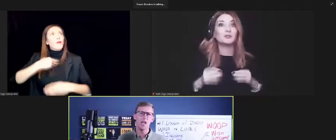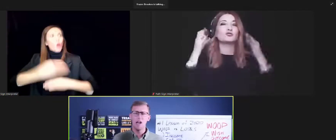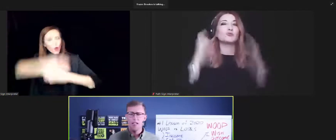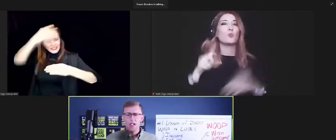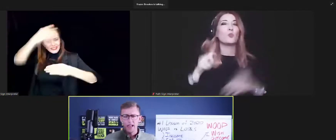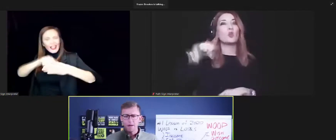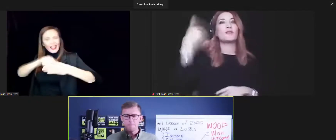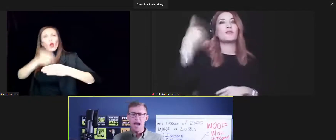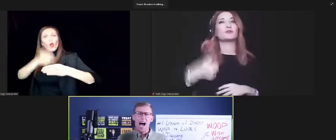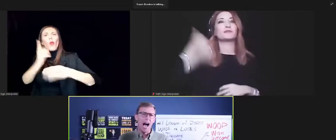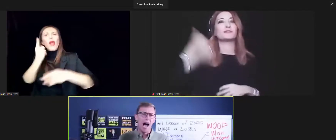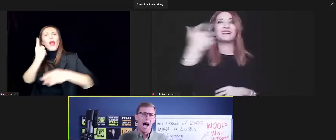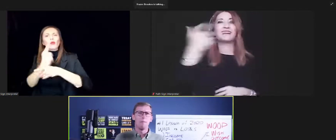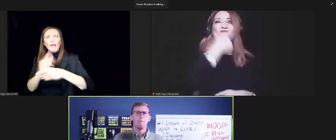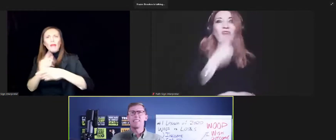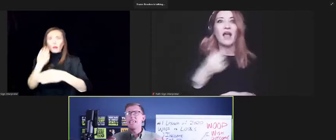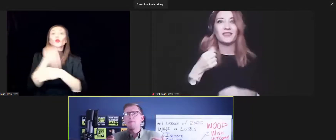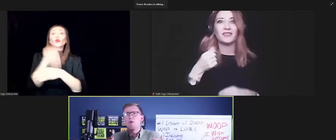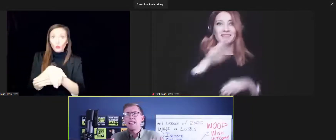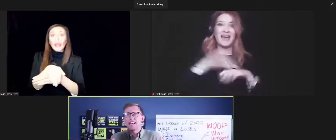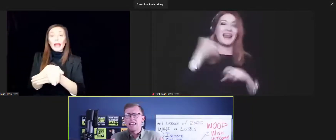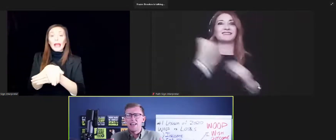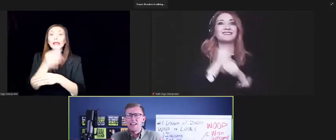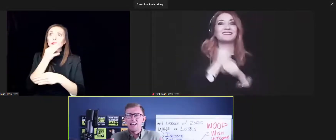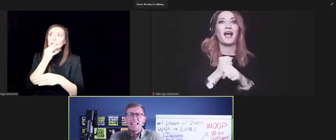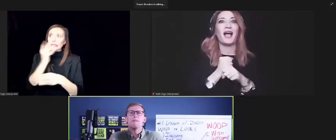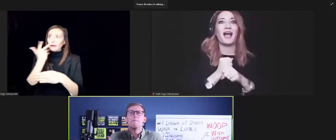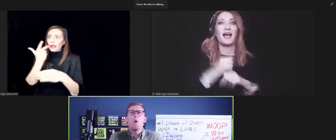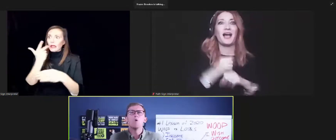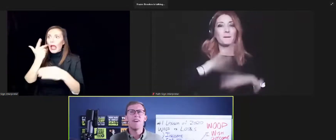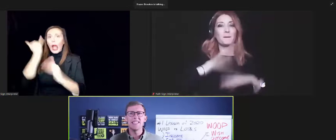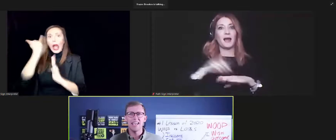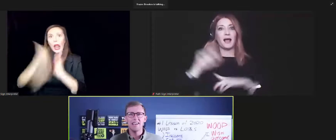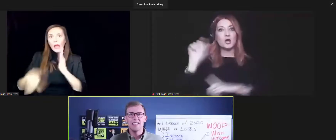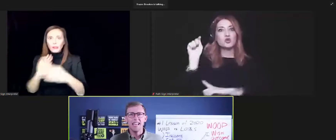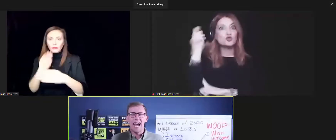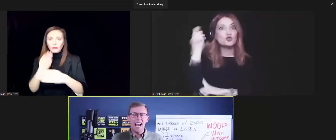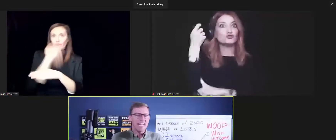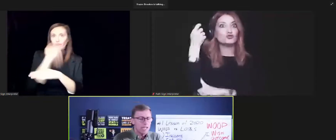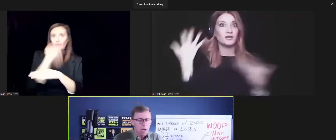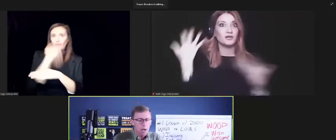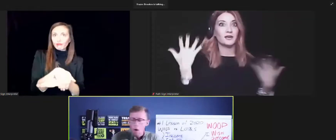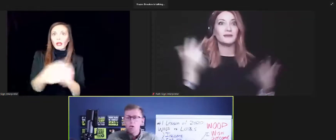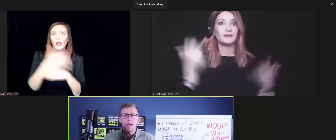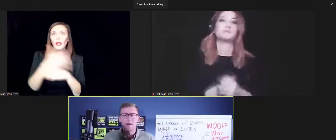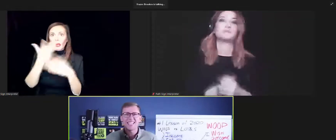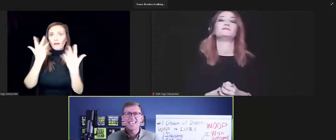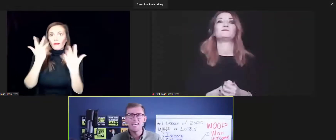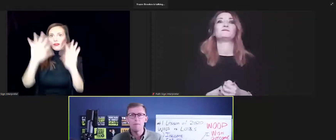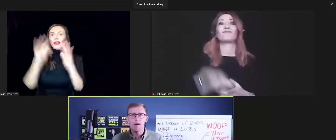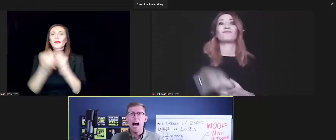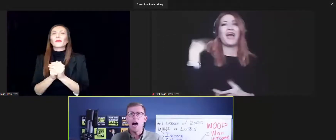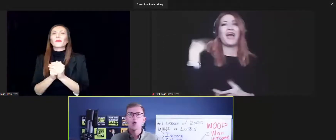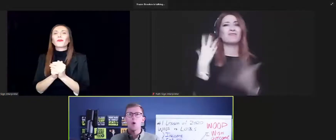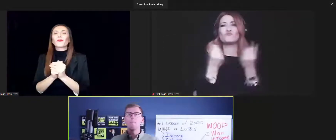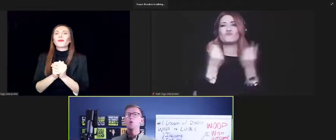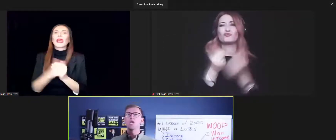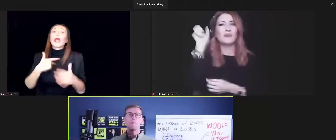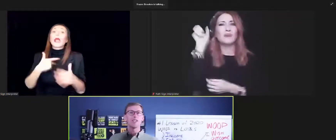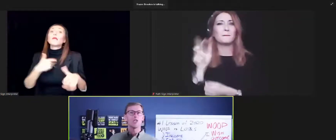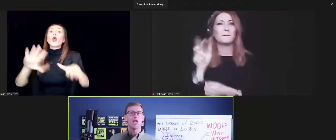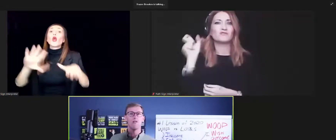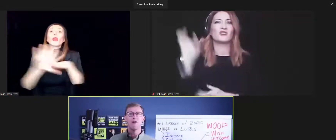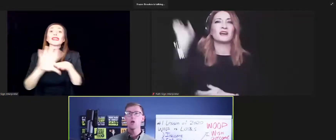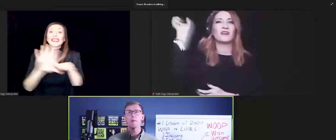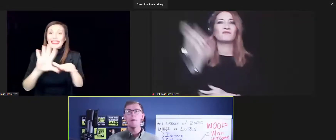Frazer, my team are really they need motivating. I need to motivate my team. How do I motivate